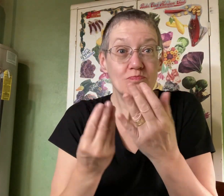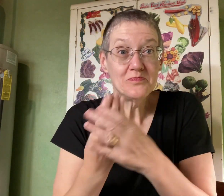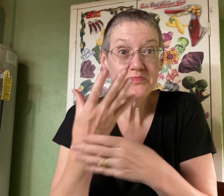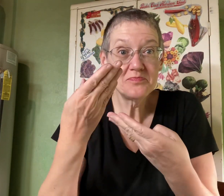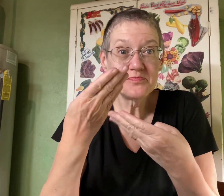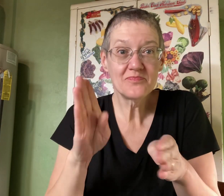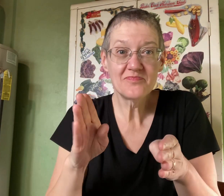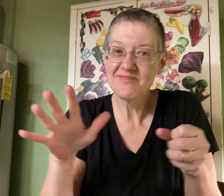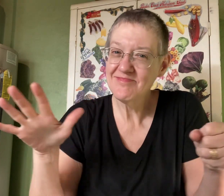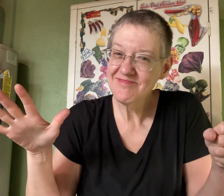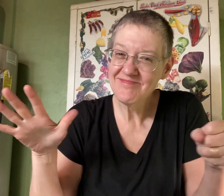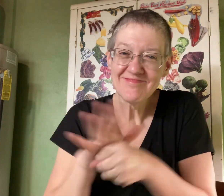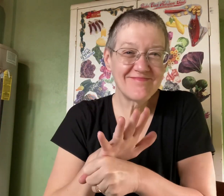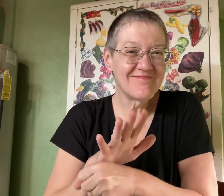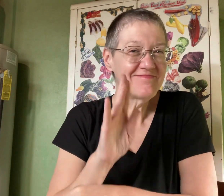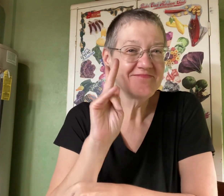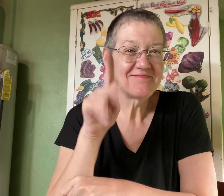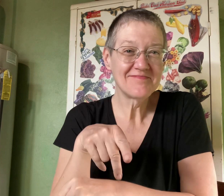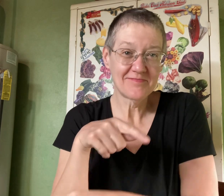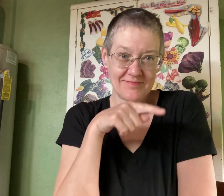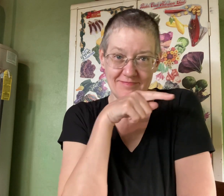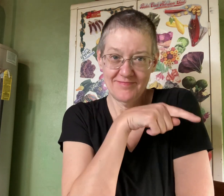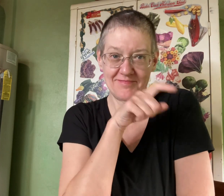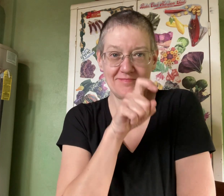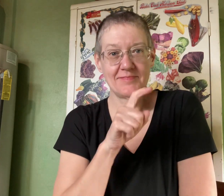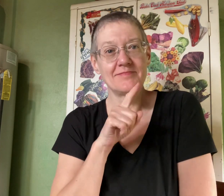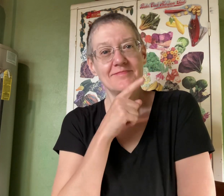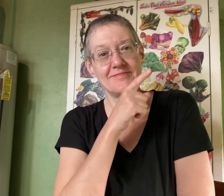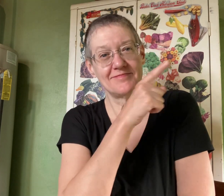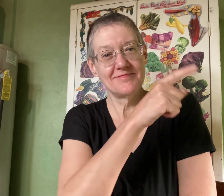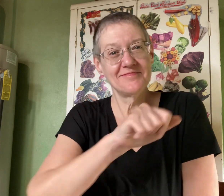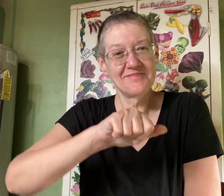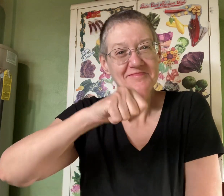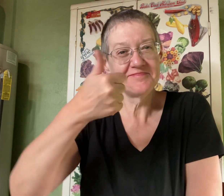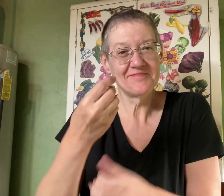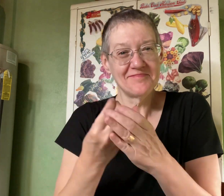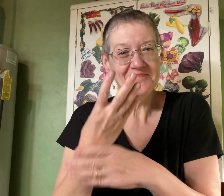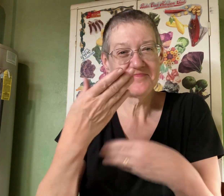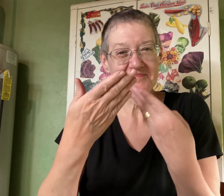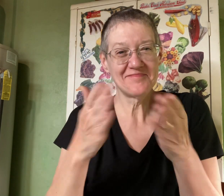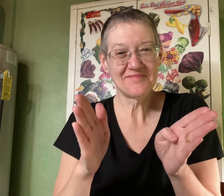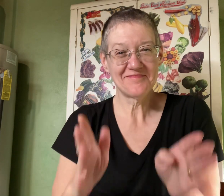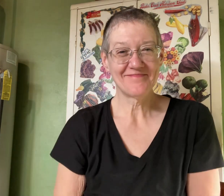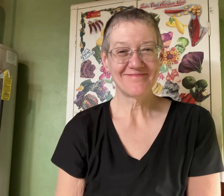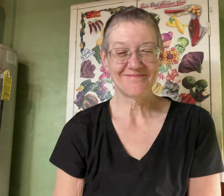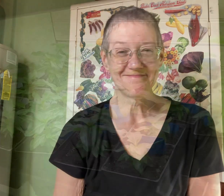Here in this warm furnace room, it is filled up. So these are going to have to go in the other grow room.